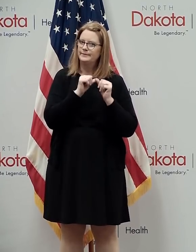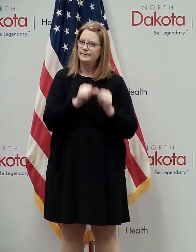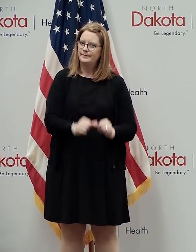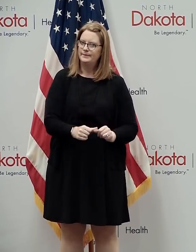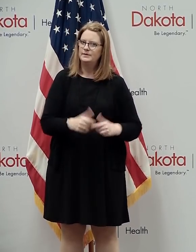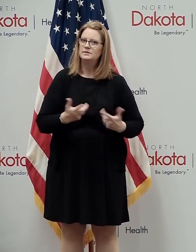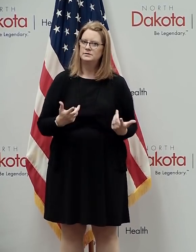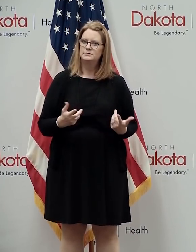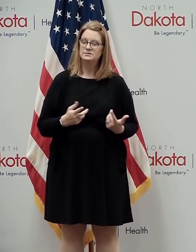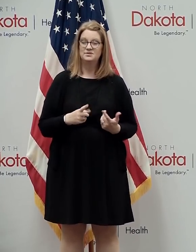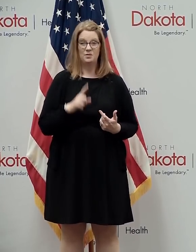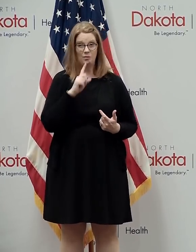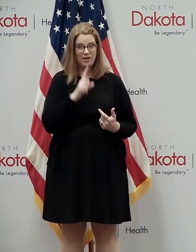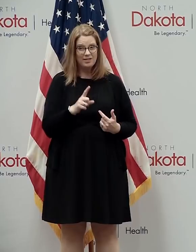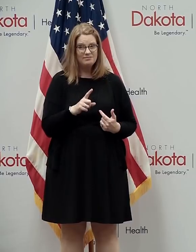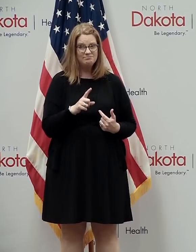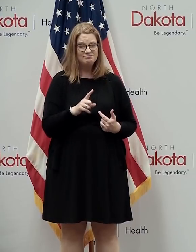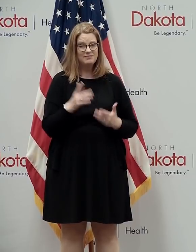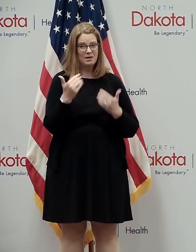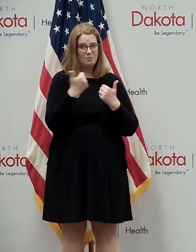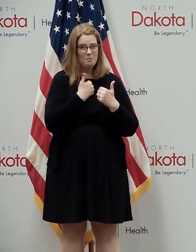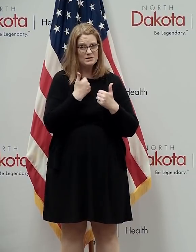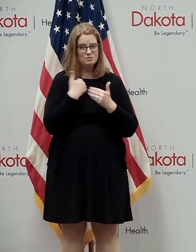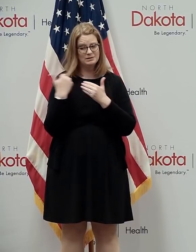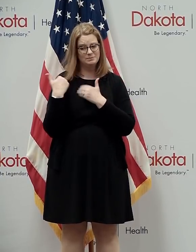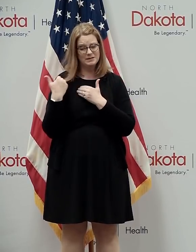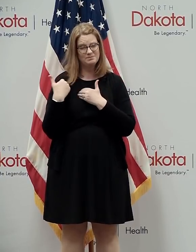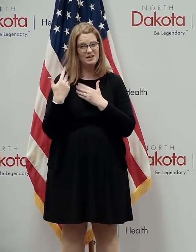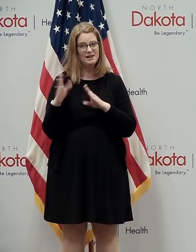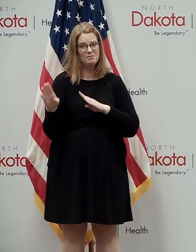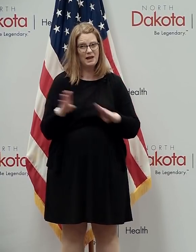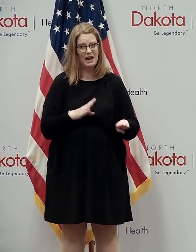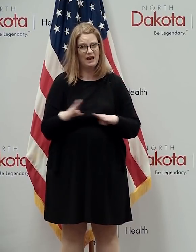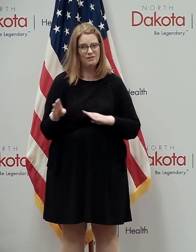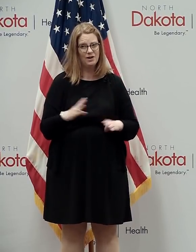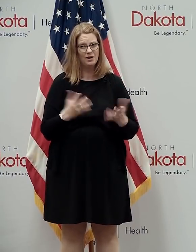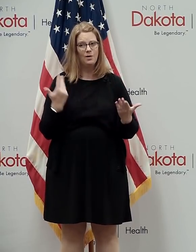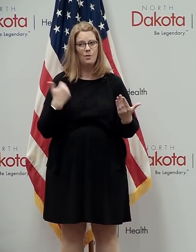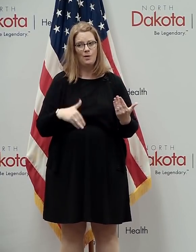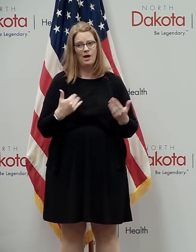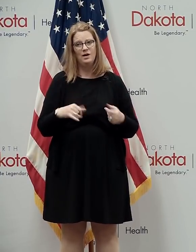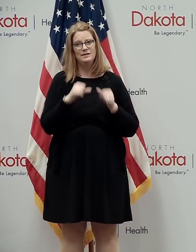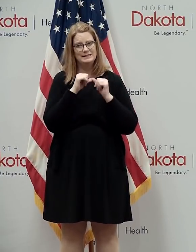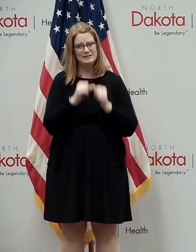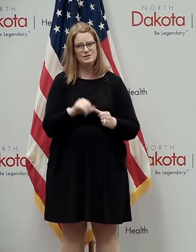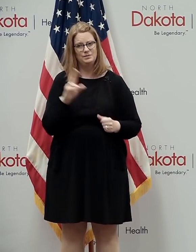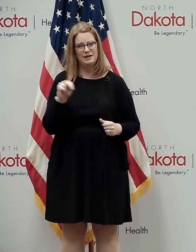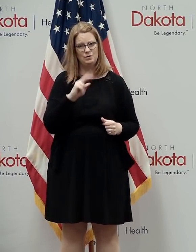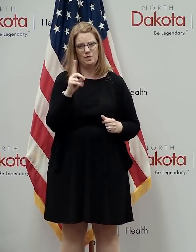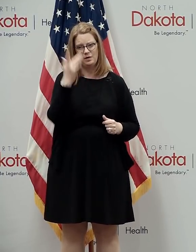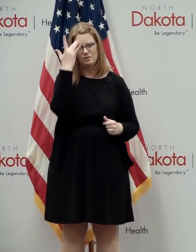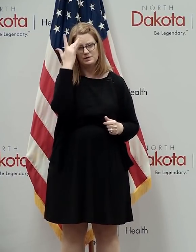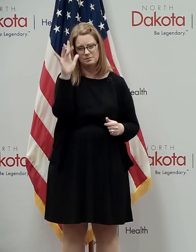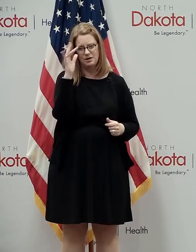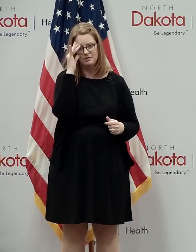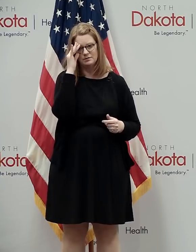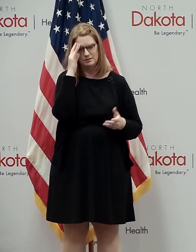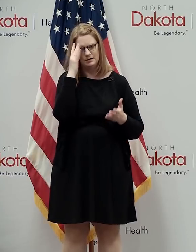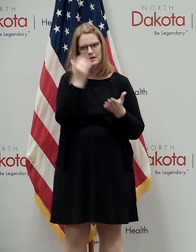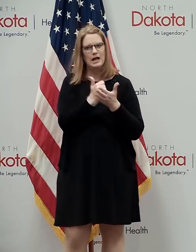times here today, you've continued your personal responsibility and your actions and remain North Dakota smart, and that has helped us save